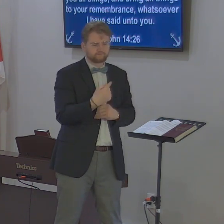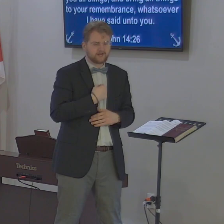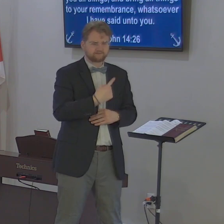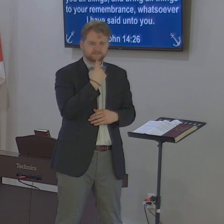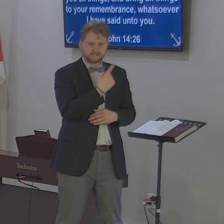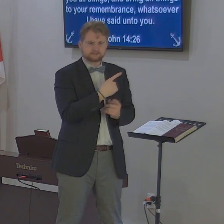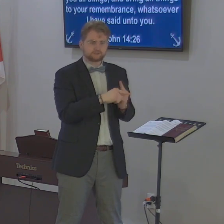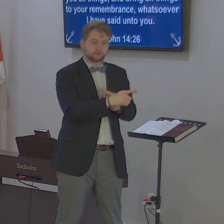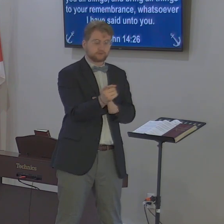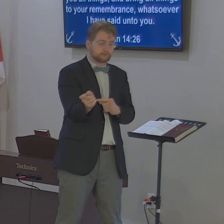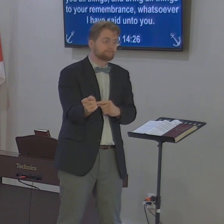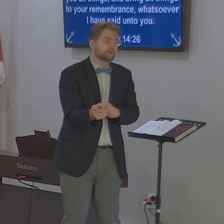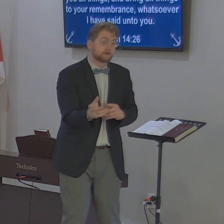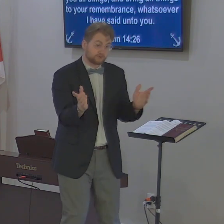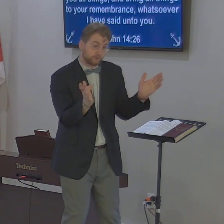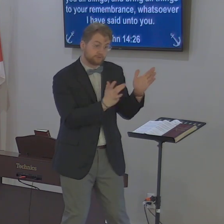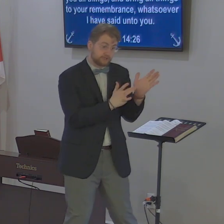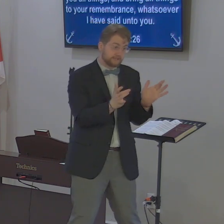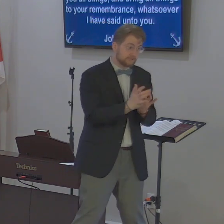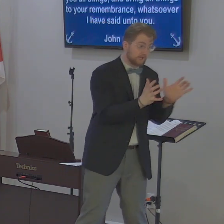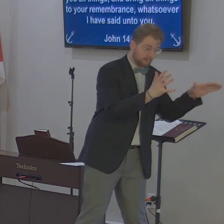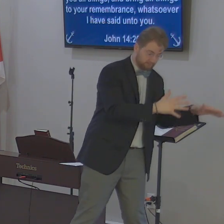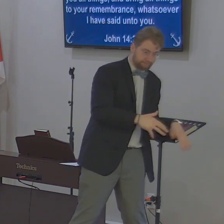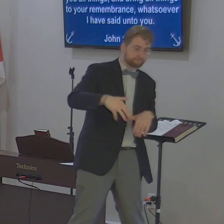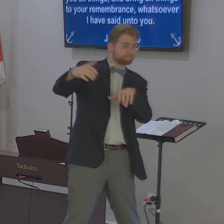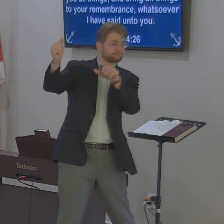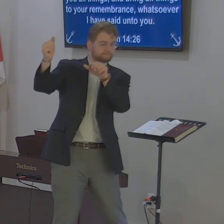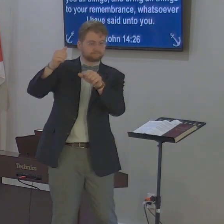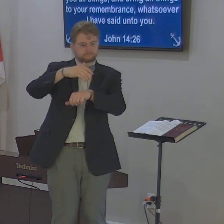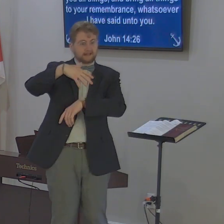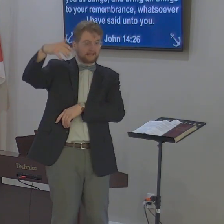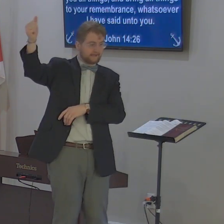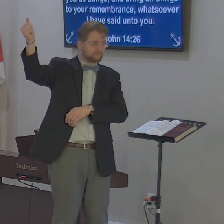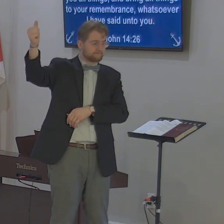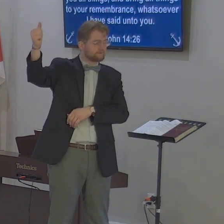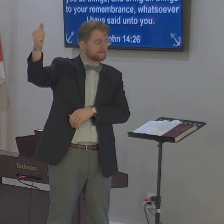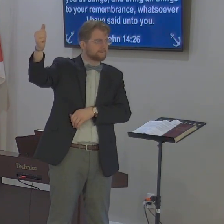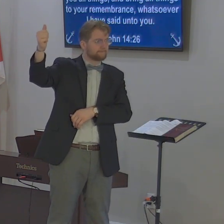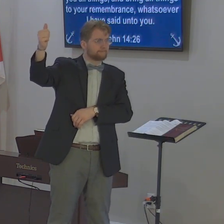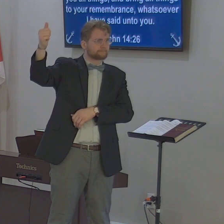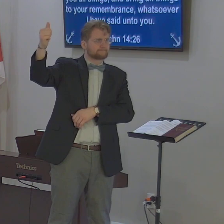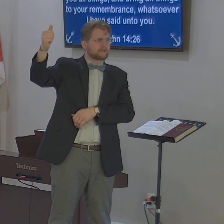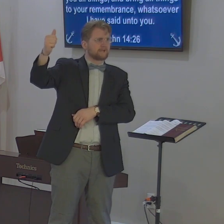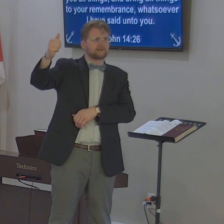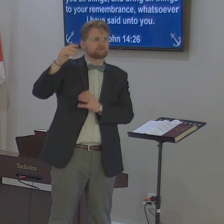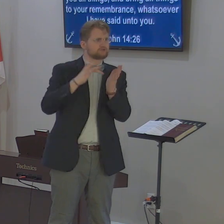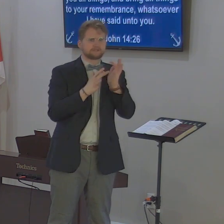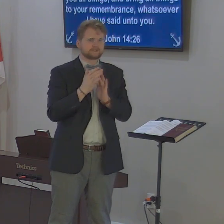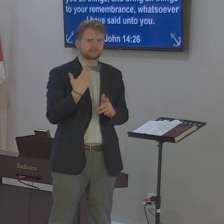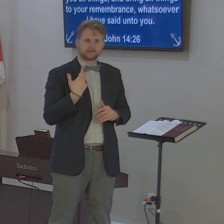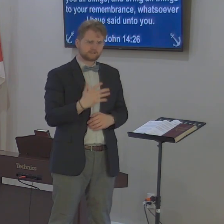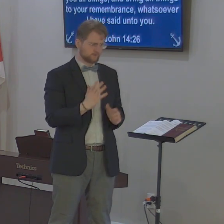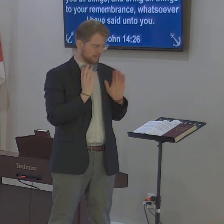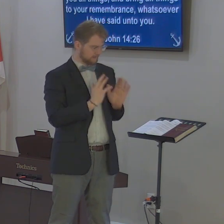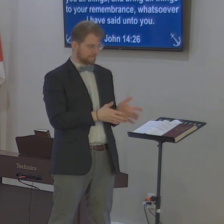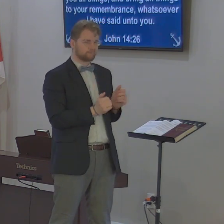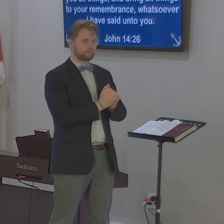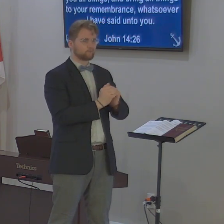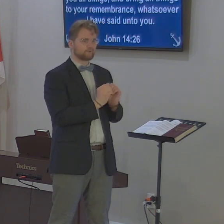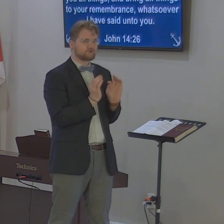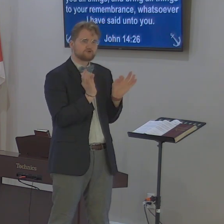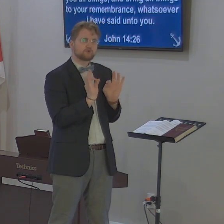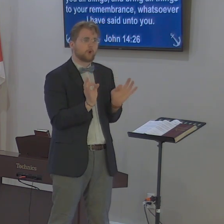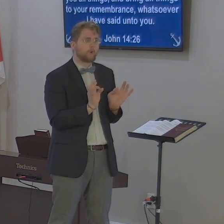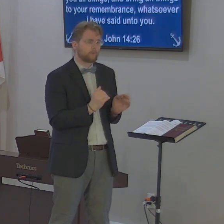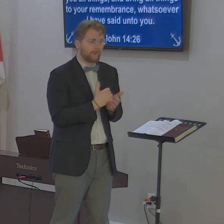going to go away and leave them here on earth. He doesn't want to leave them without any help, without any guidance, without